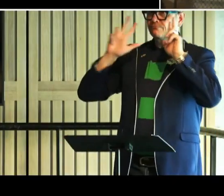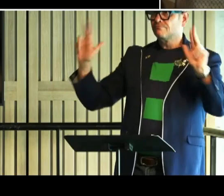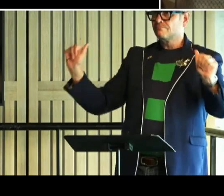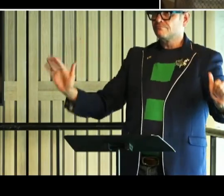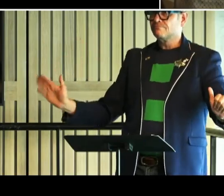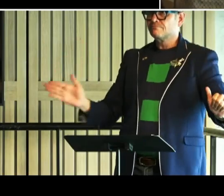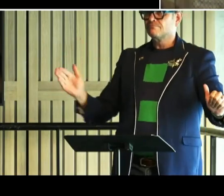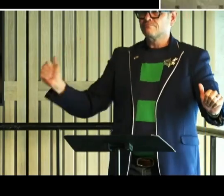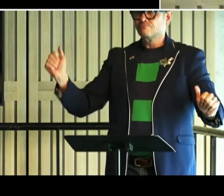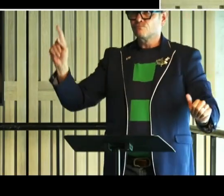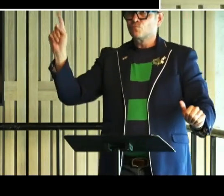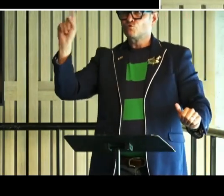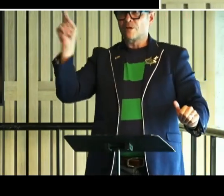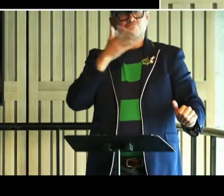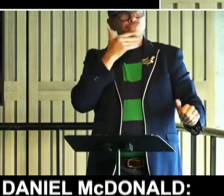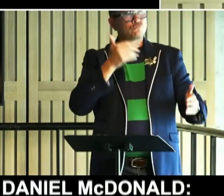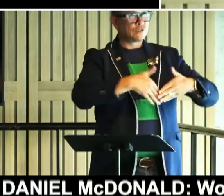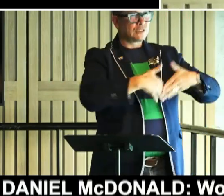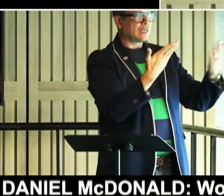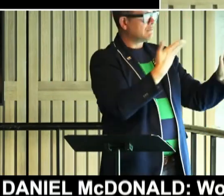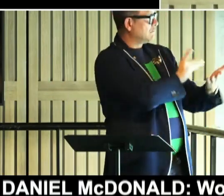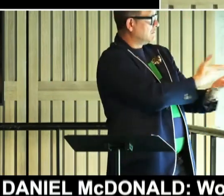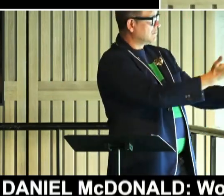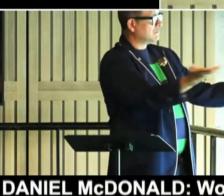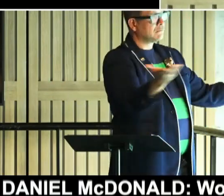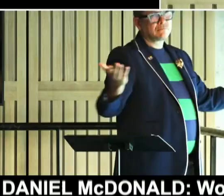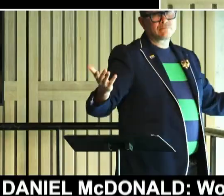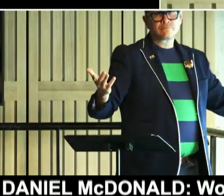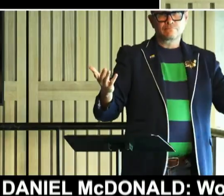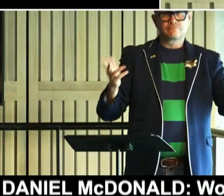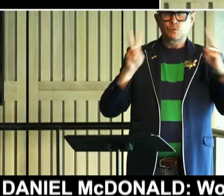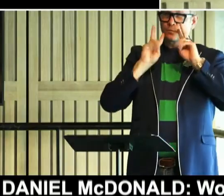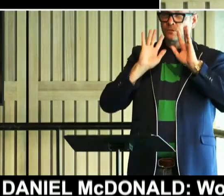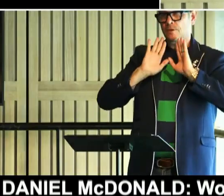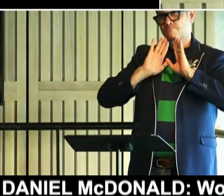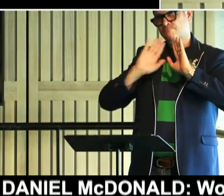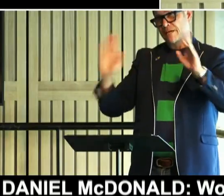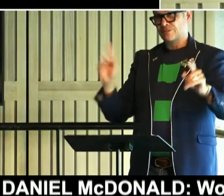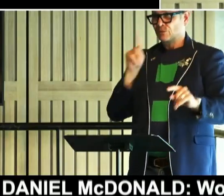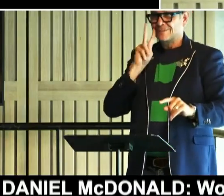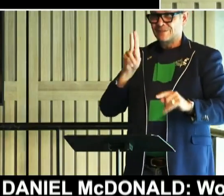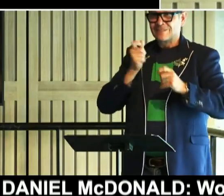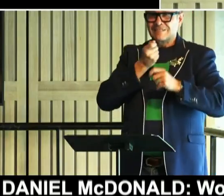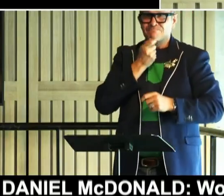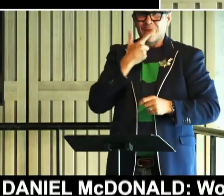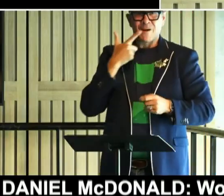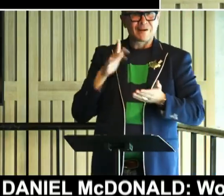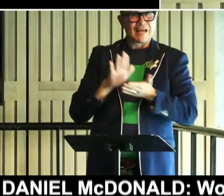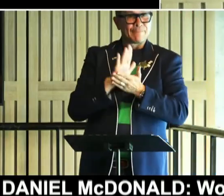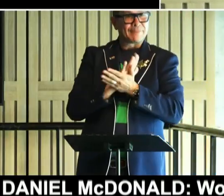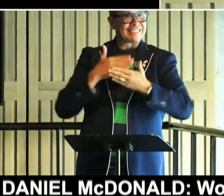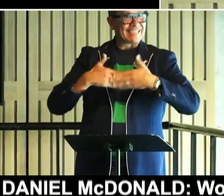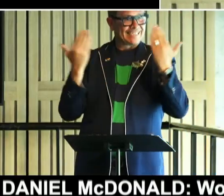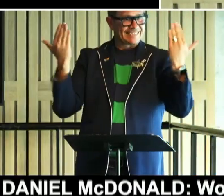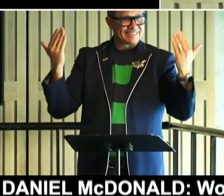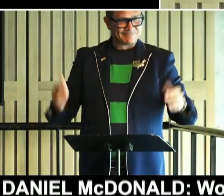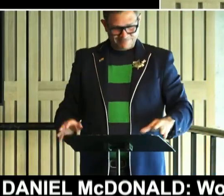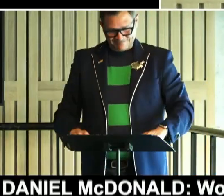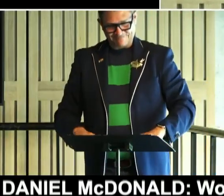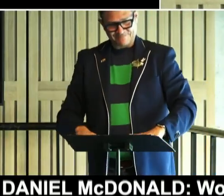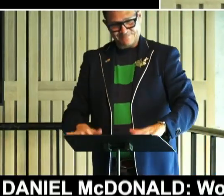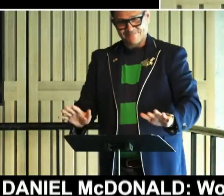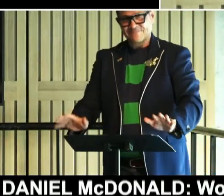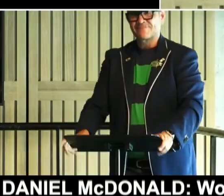Wow, you all look fantastic today. It's such a beautiful day, isn't it? And it's amazing to see all